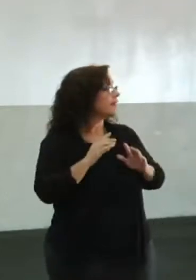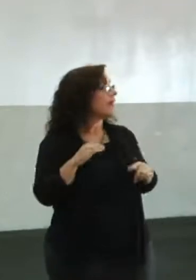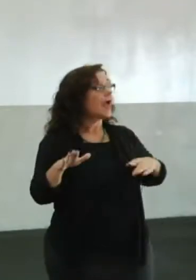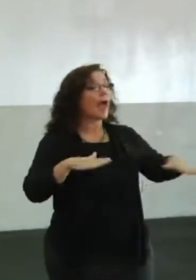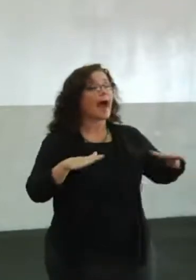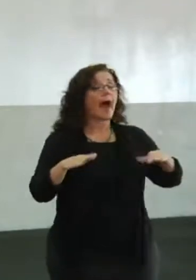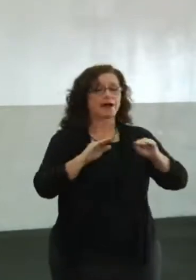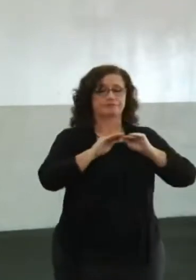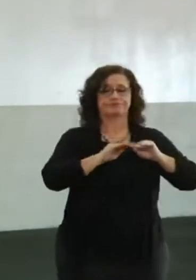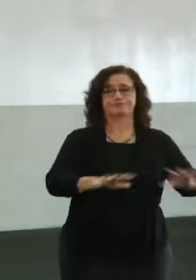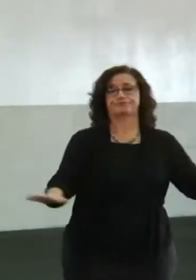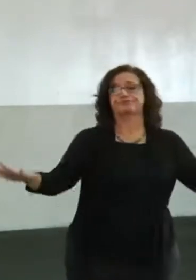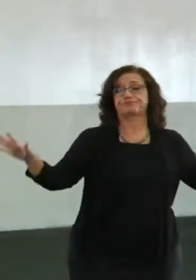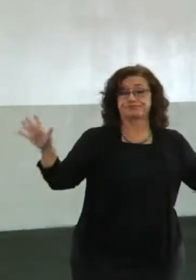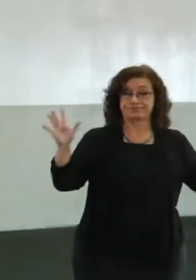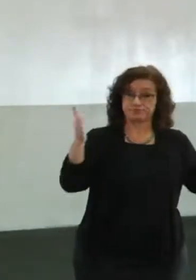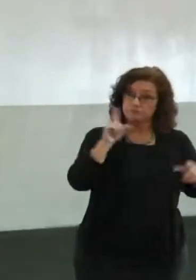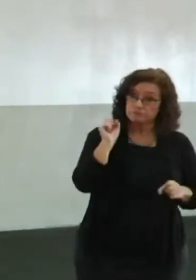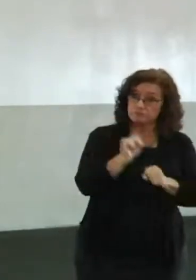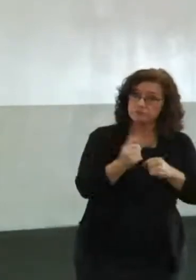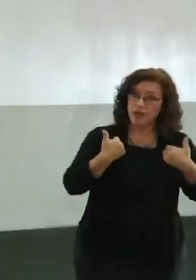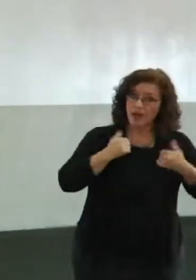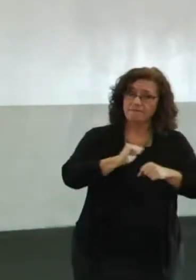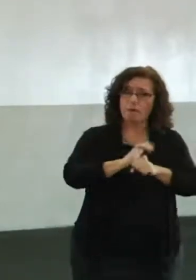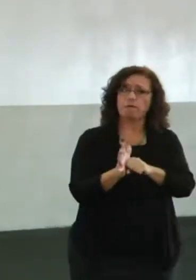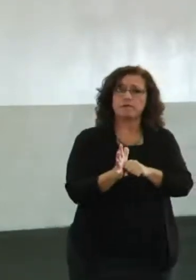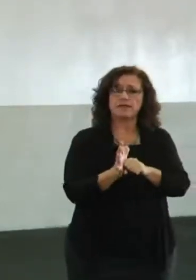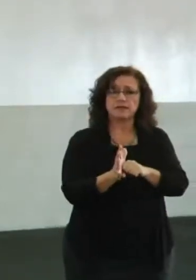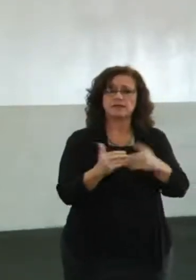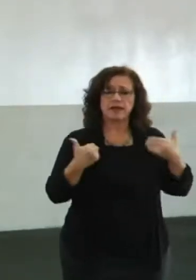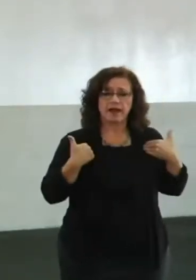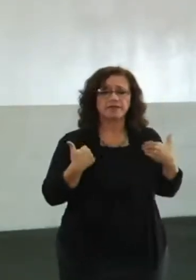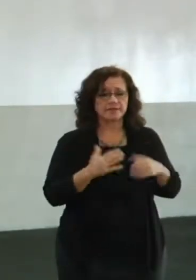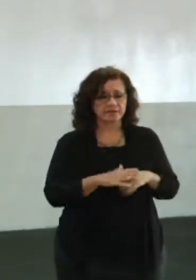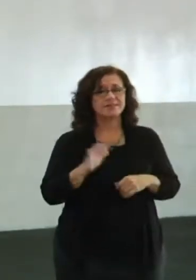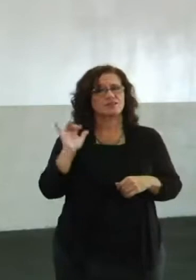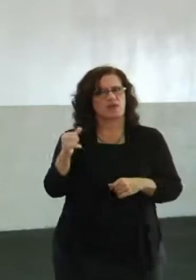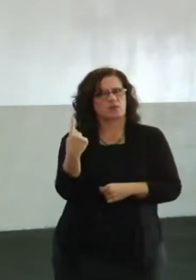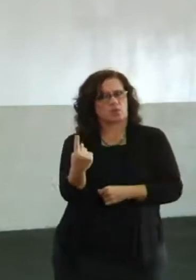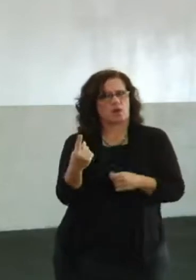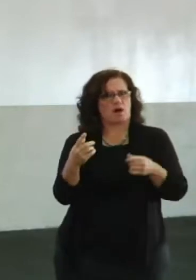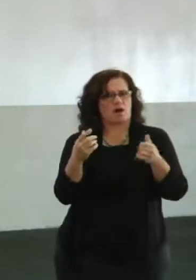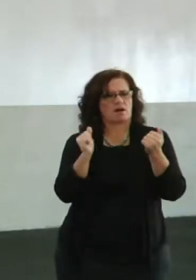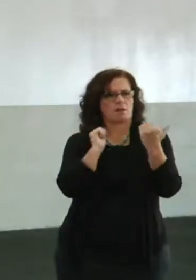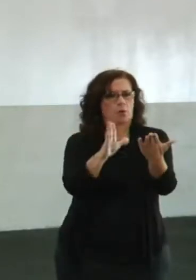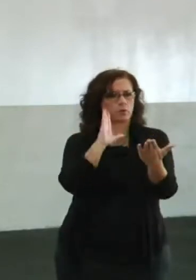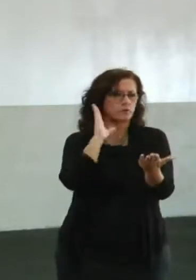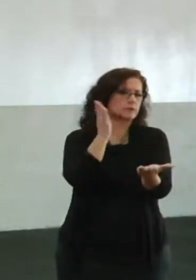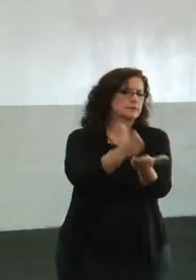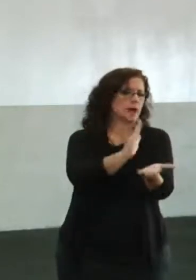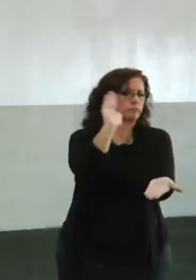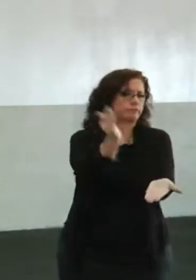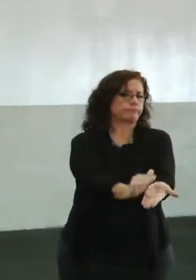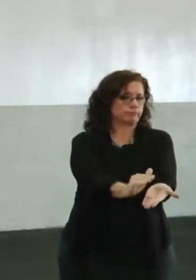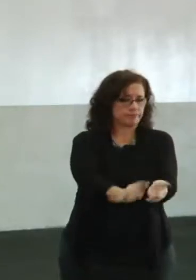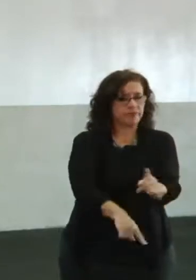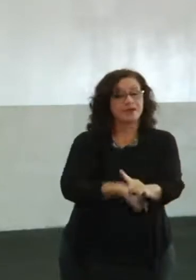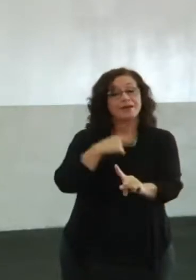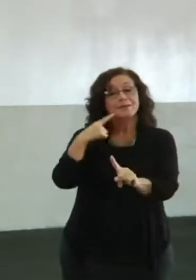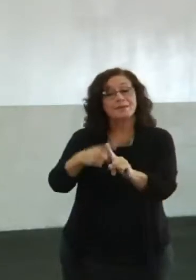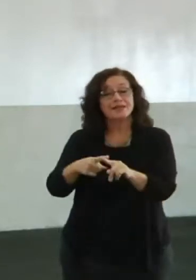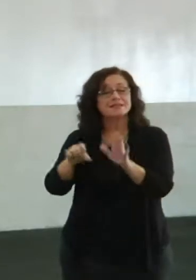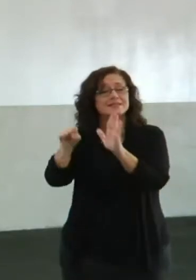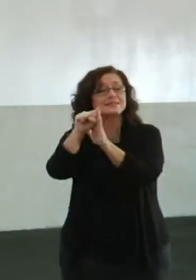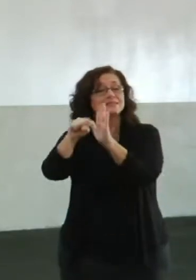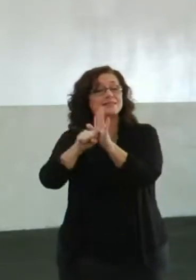find it, track it, trace it, and stop it in its tracks. It also matters in terms of the state's system, the way they have the metrics set up now